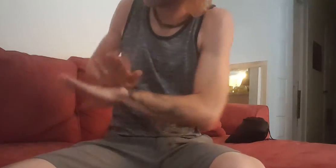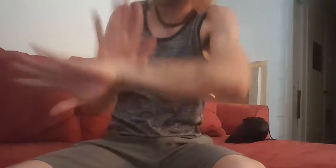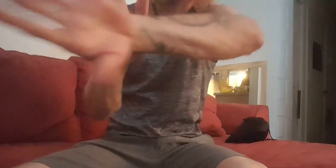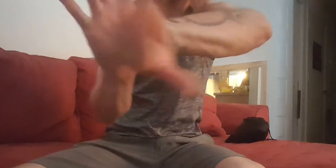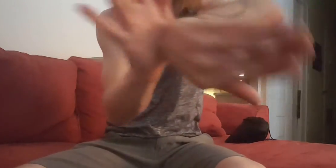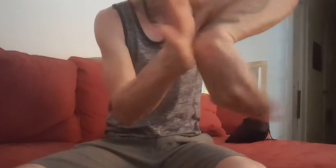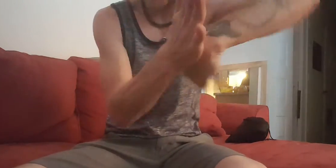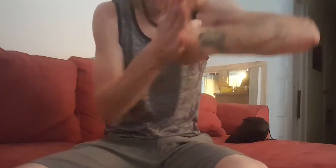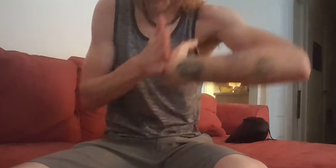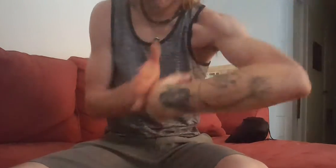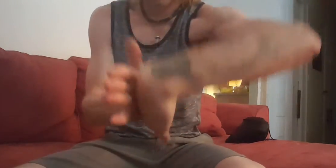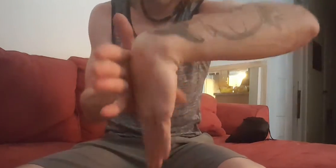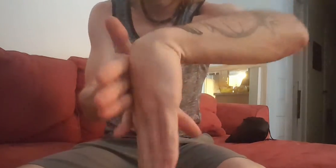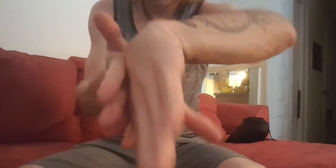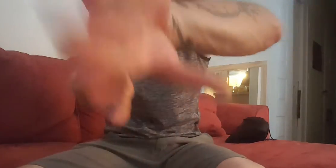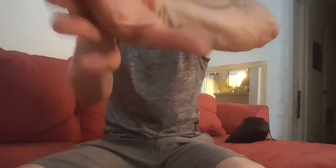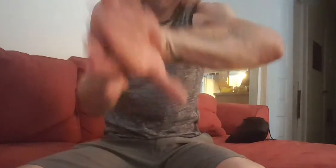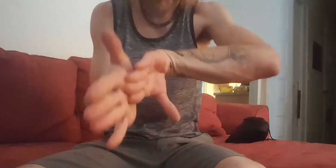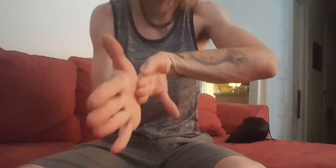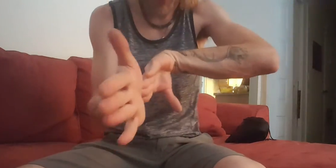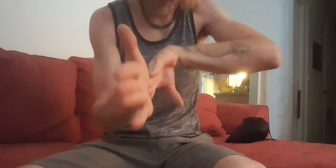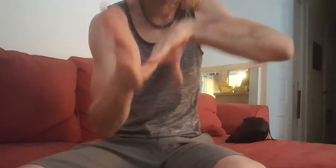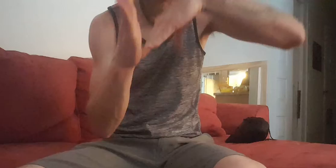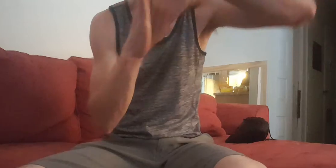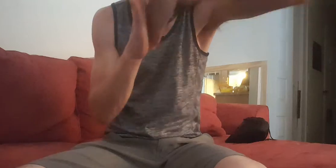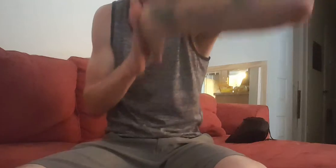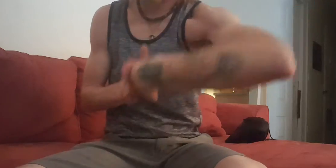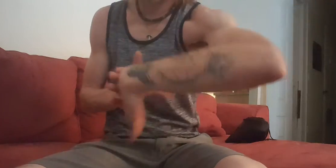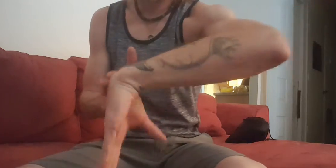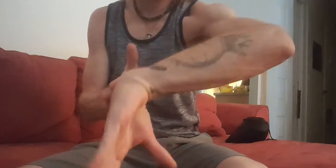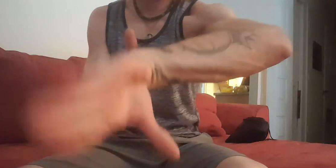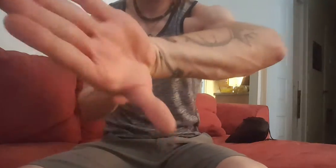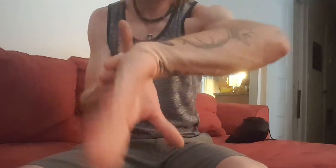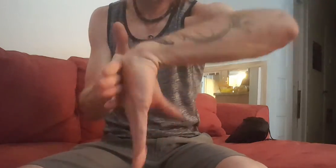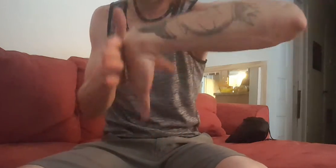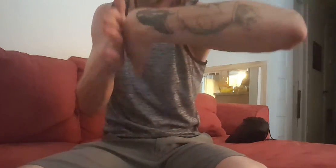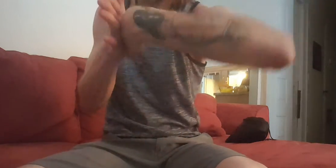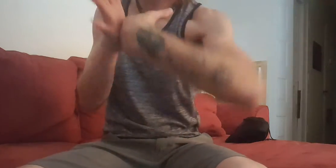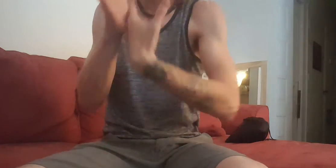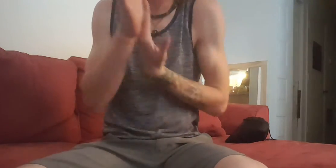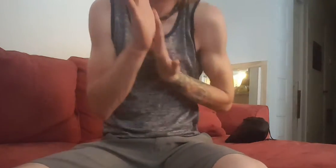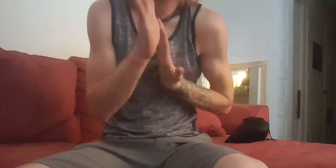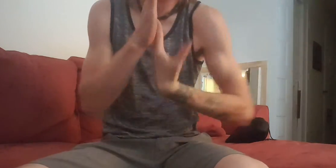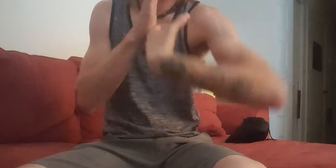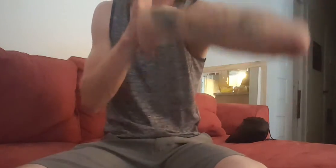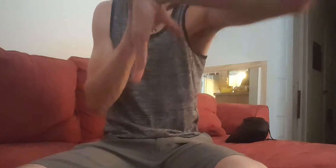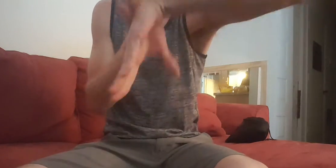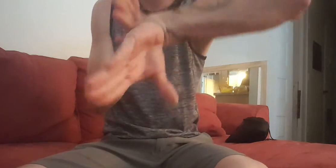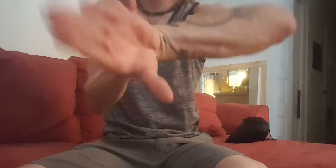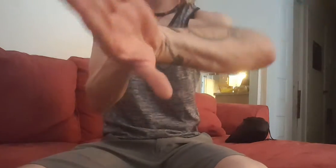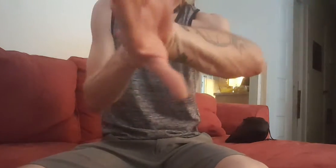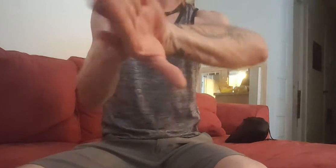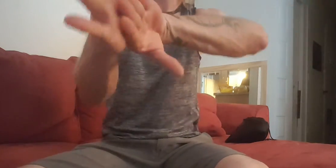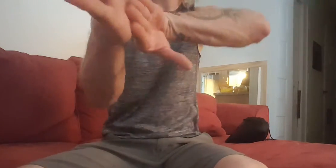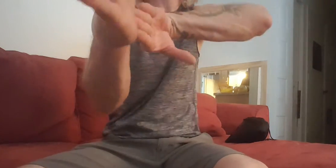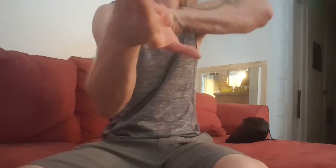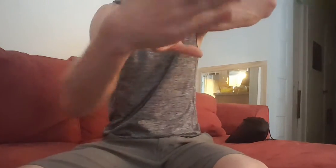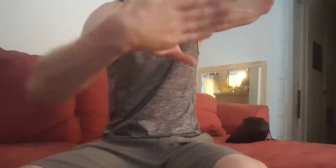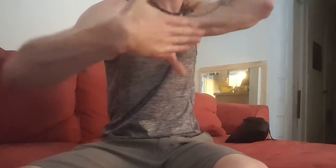I suggest you get it cured. Caught up in the mix of a Bible full of fits. I'm a hobble down the street till I reach Knob Creek. It's not that I don't like you.